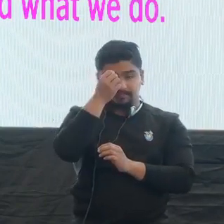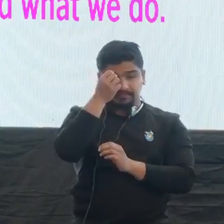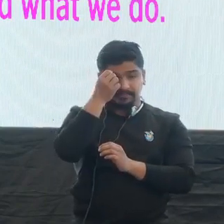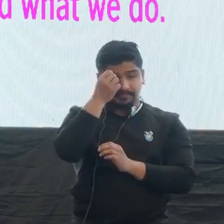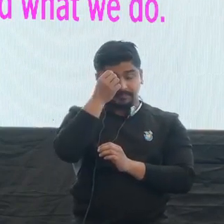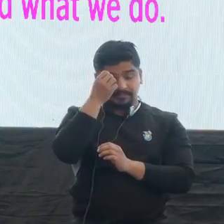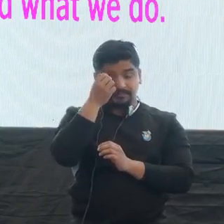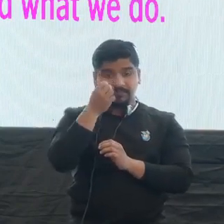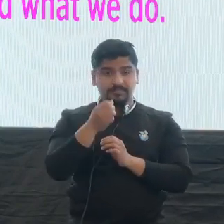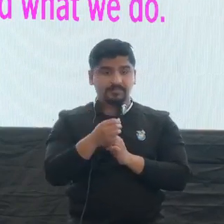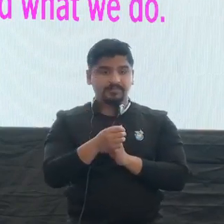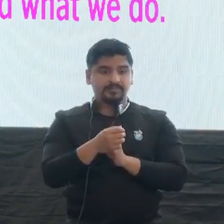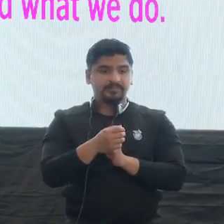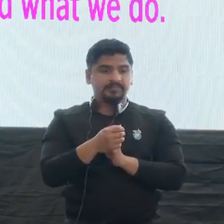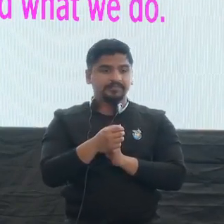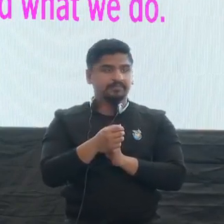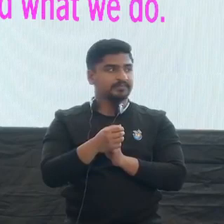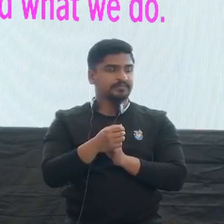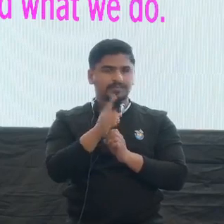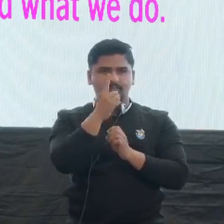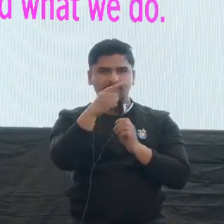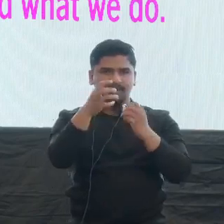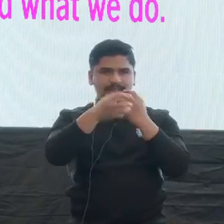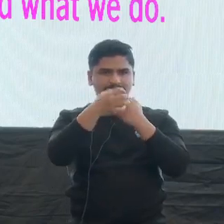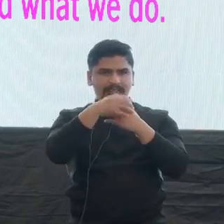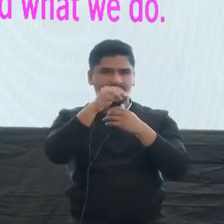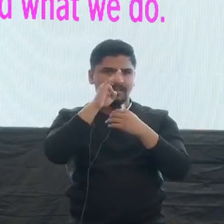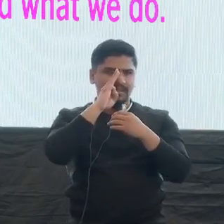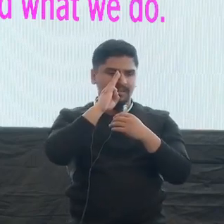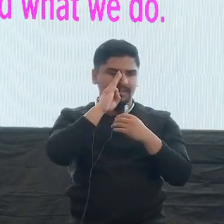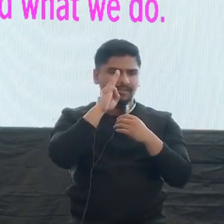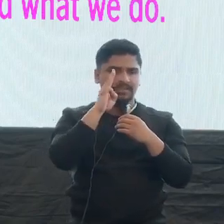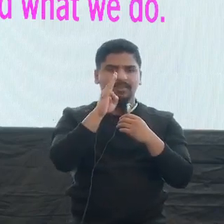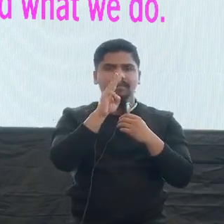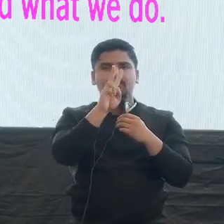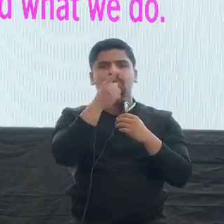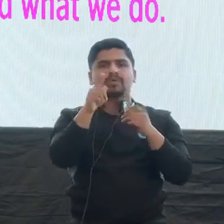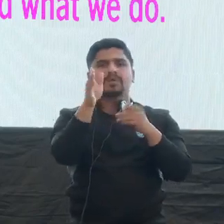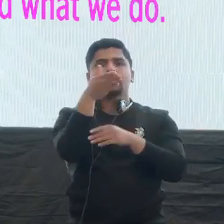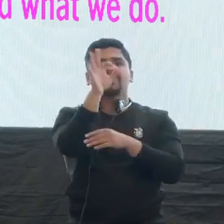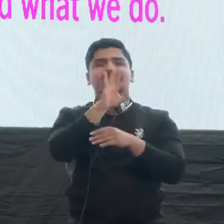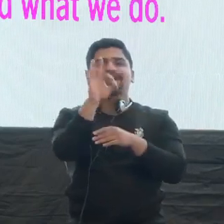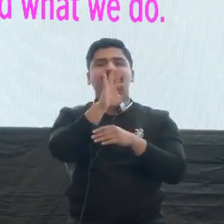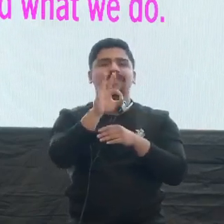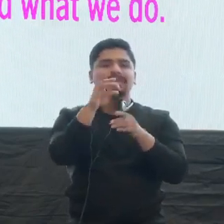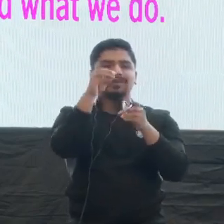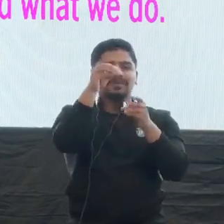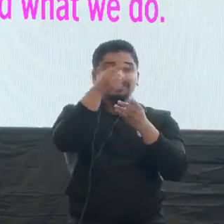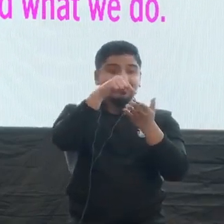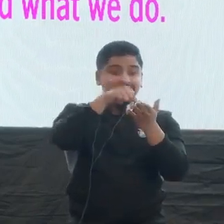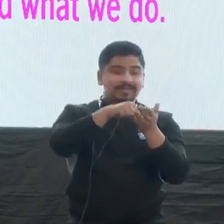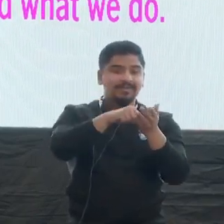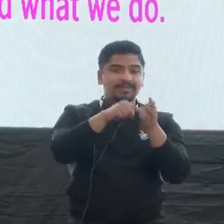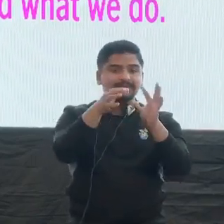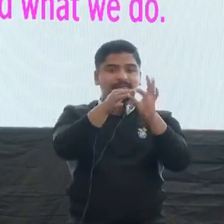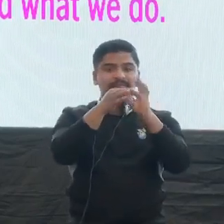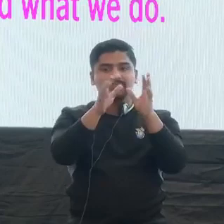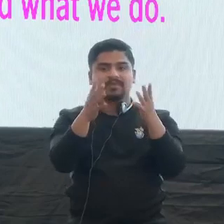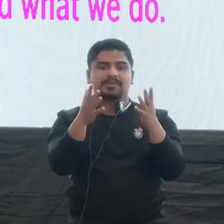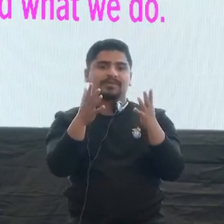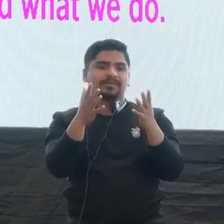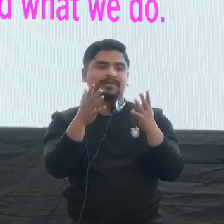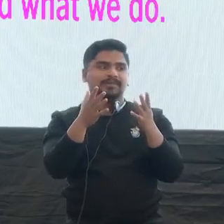one of the country, there is a lack of coordination between the two ministries. Rehabilitation of disabled